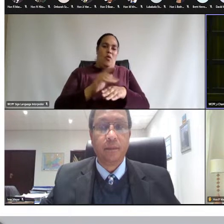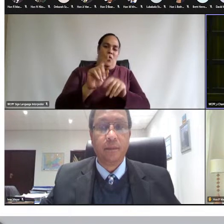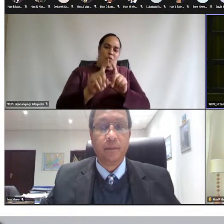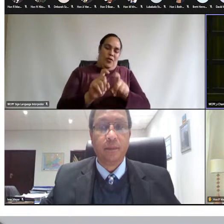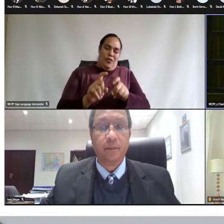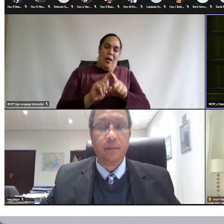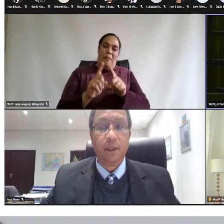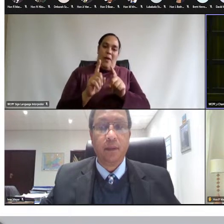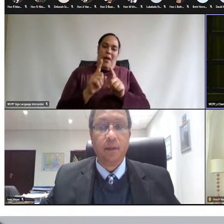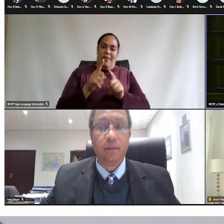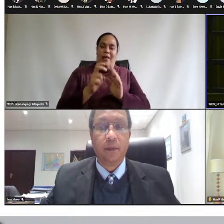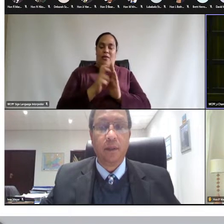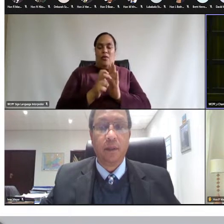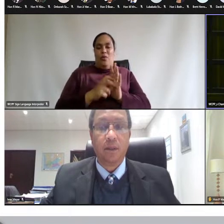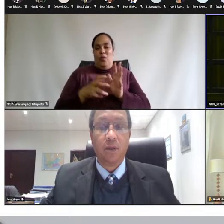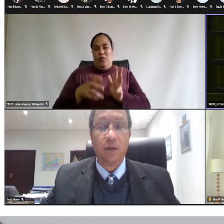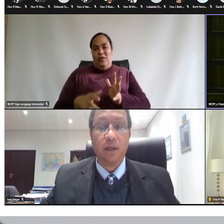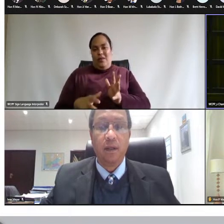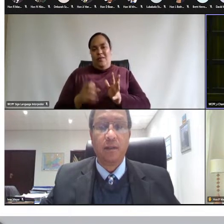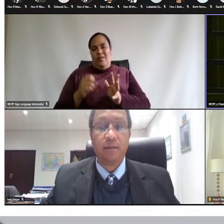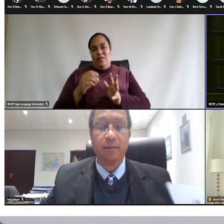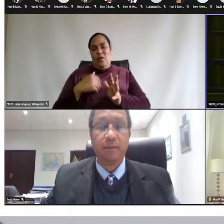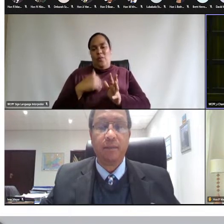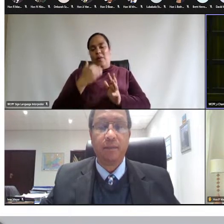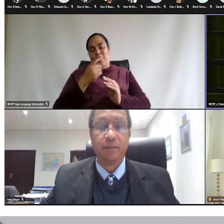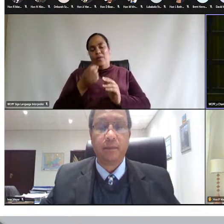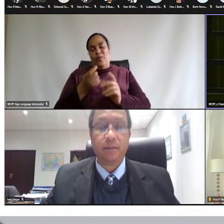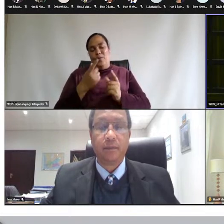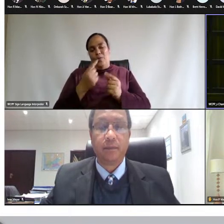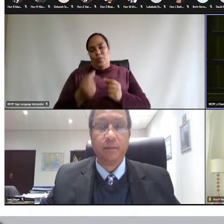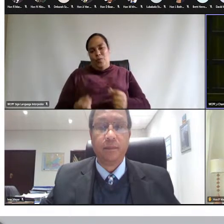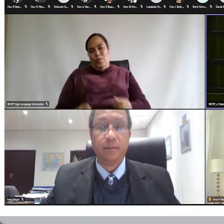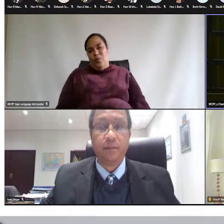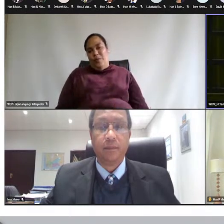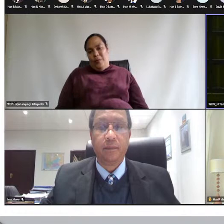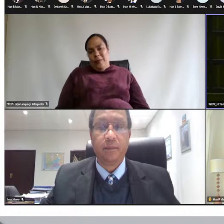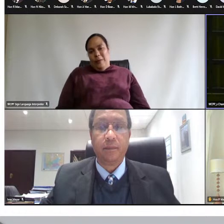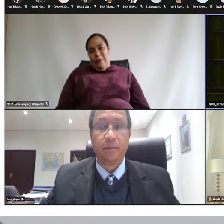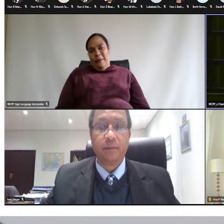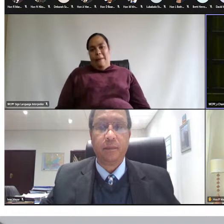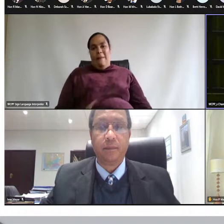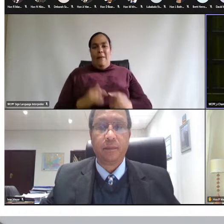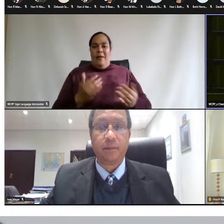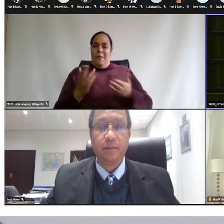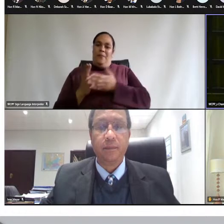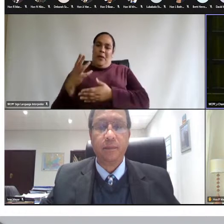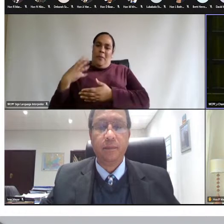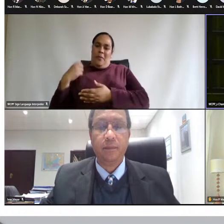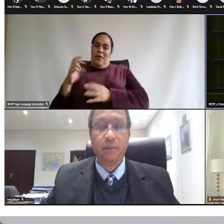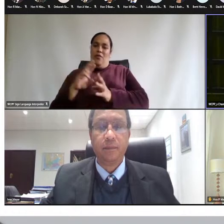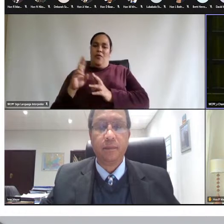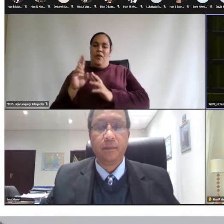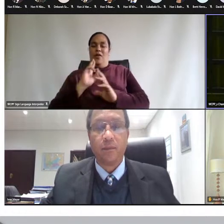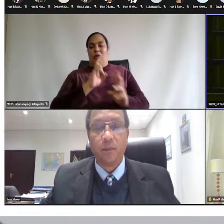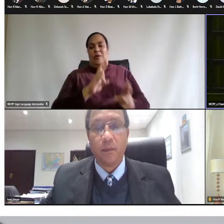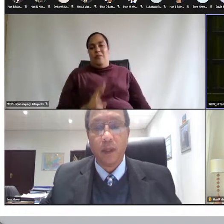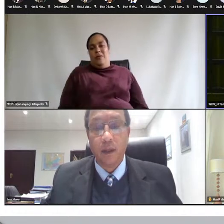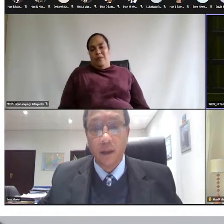because that is the rules, and I thank you that you have done that. Now the Honourable Minister is ready to respond.